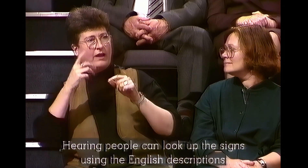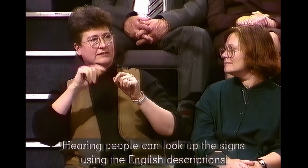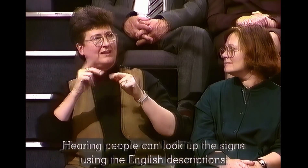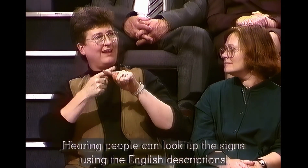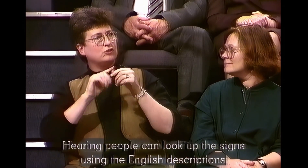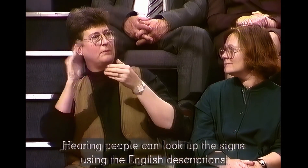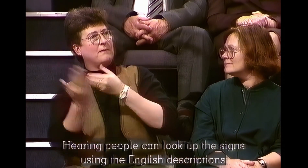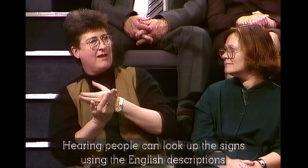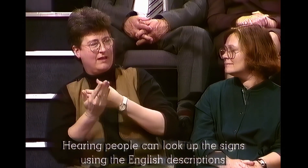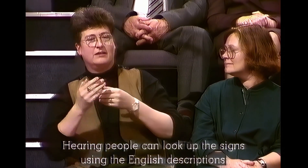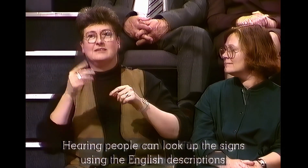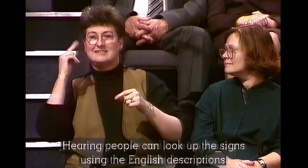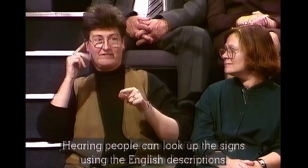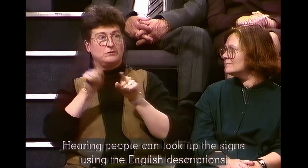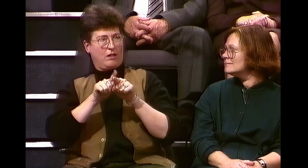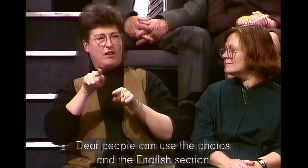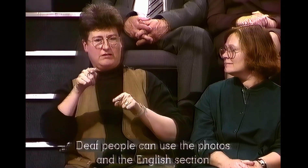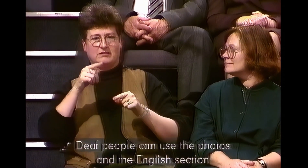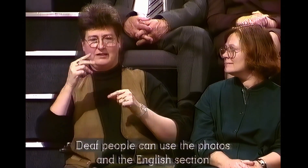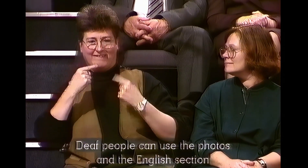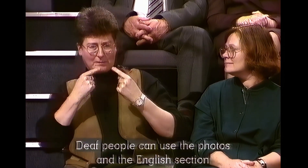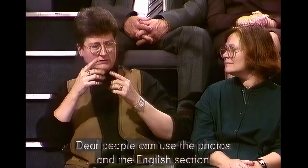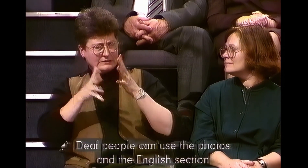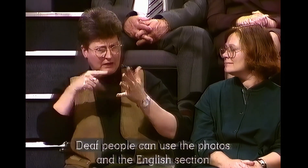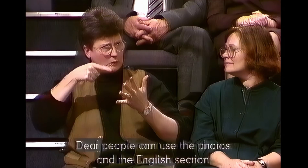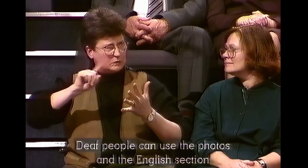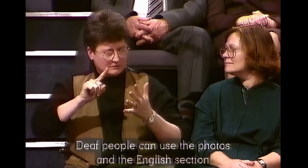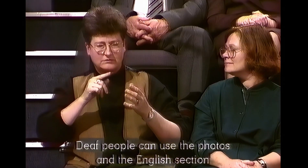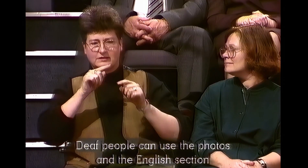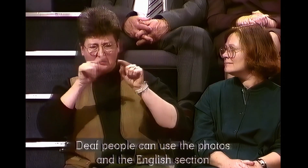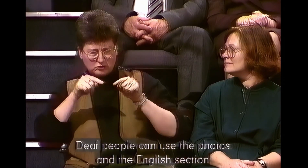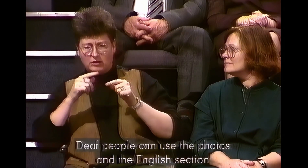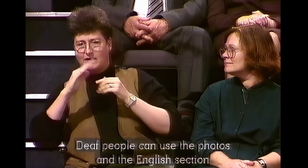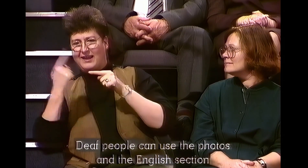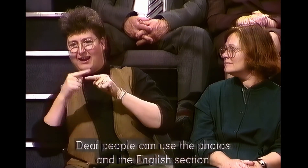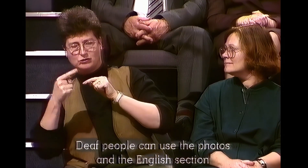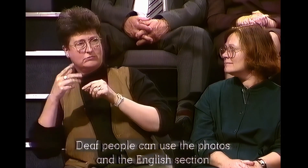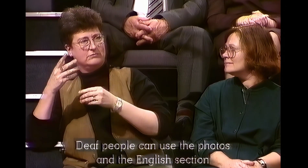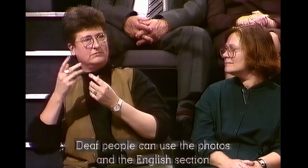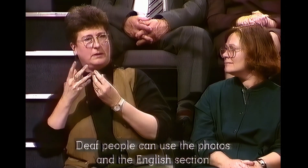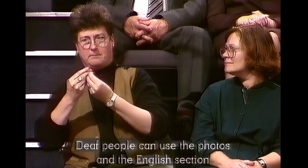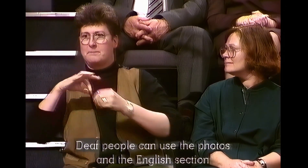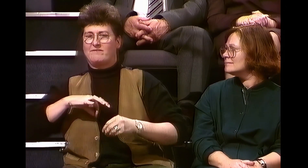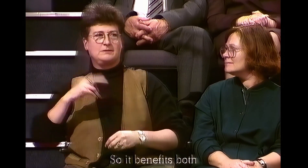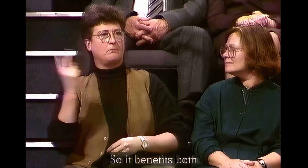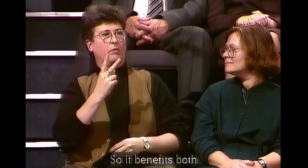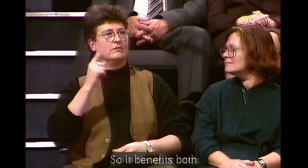descriptions and the English section at the back. Deaf people can also get information about signs from the photos and the English section, so it benefits